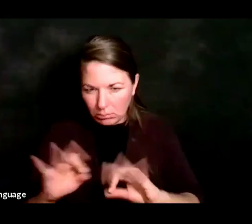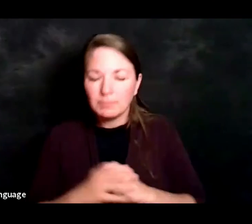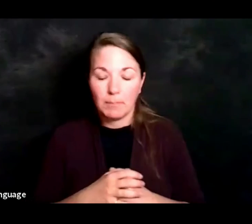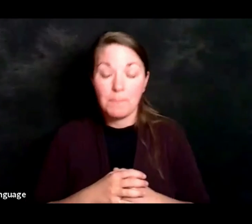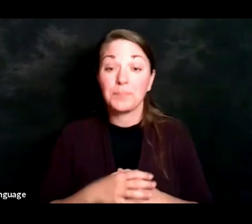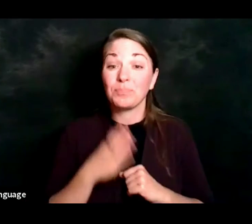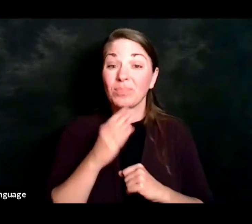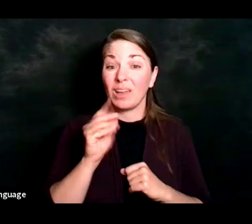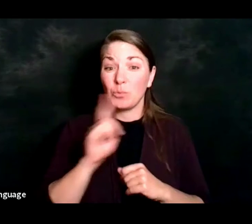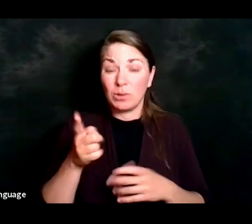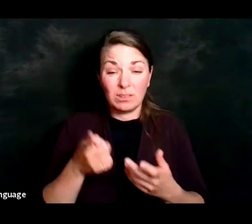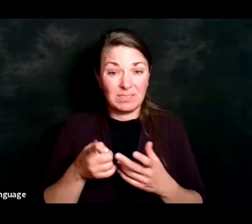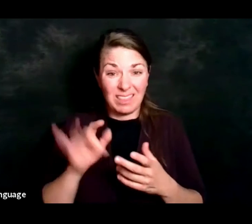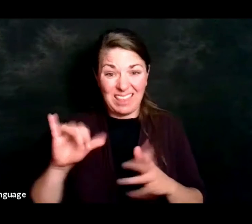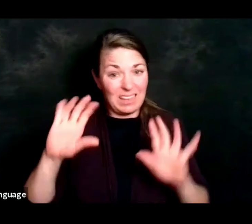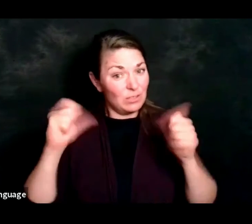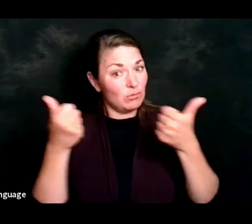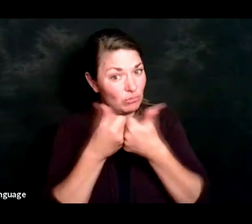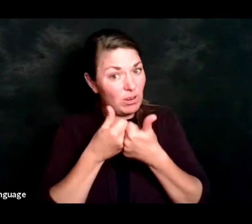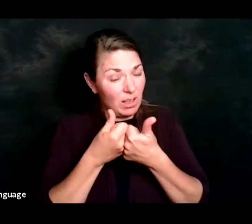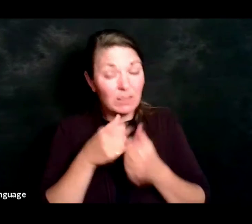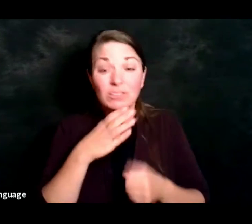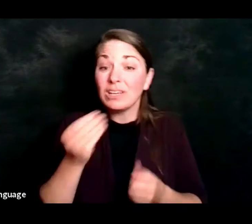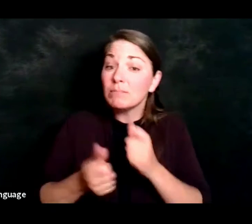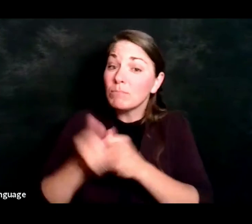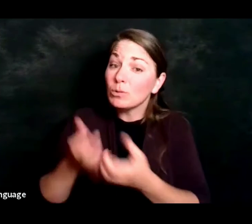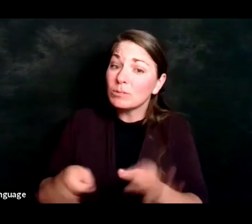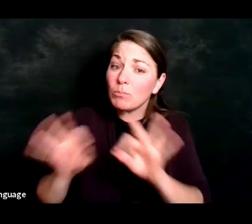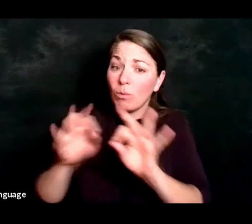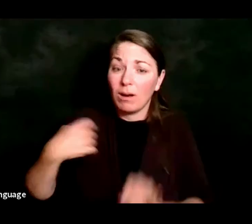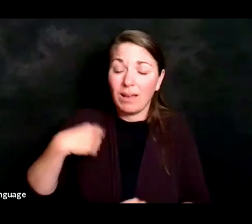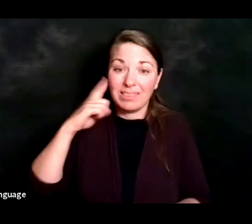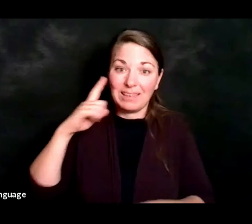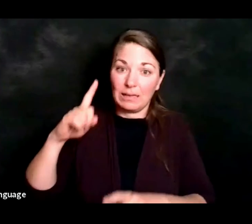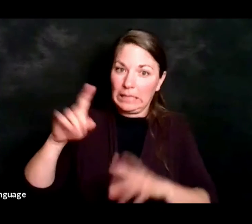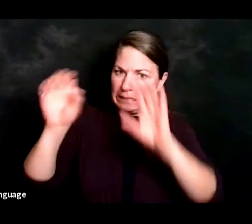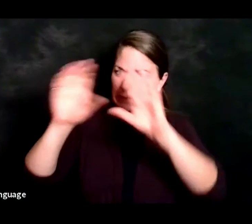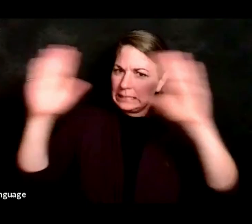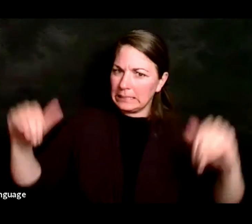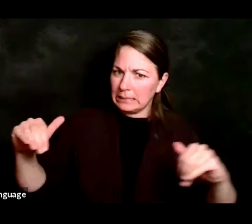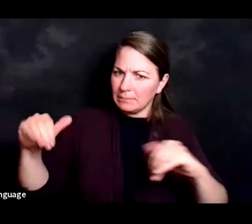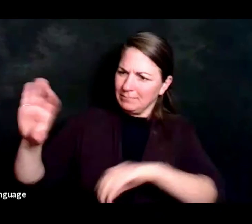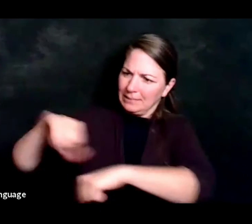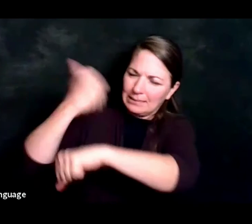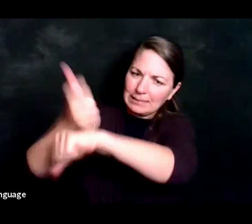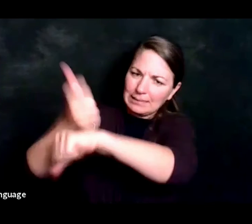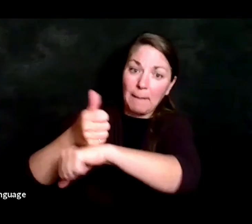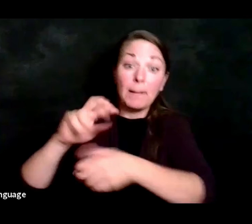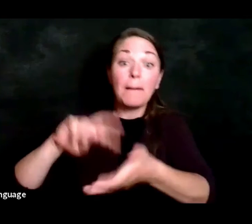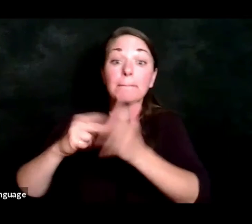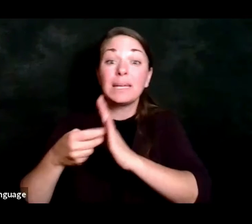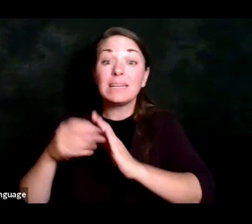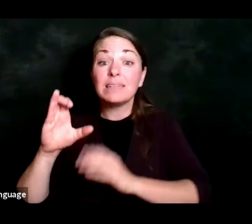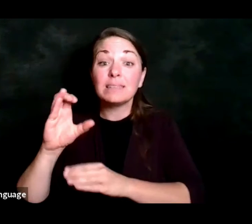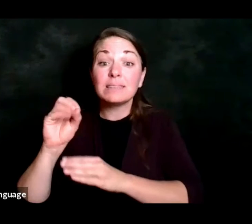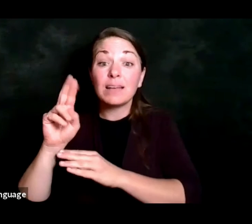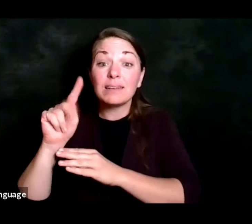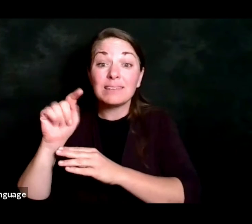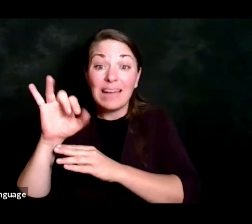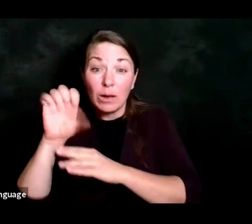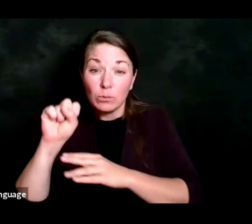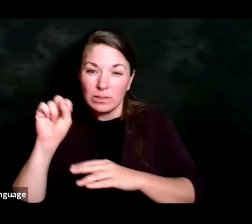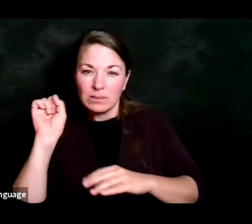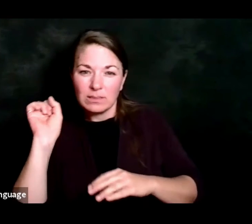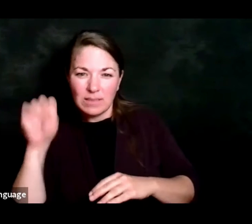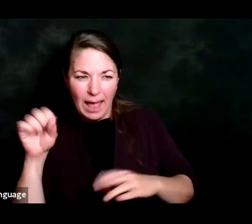out here in Eastern Oregon is having a system set up where our counties can talk to one another and work with one another